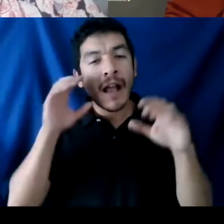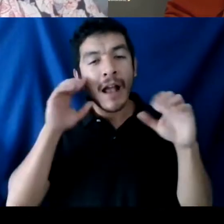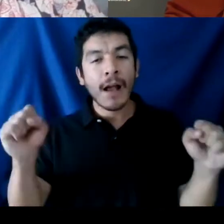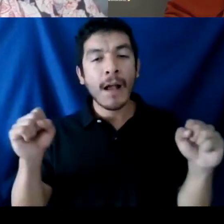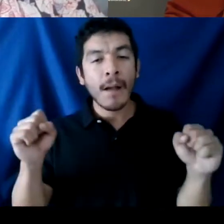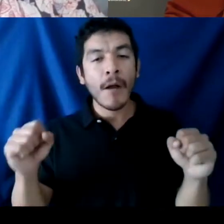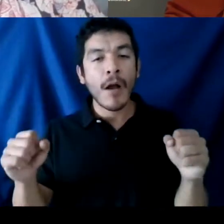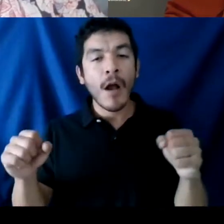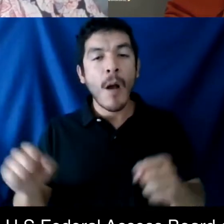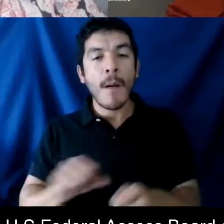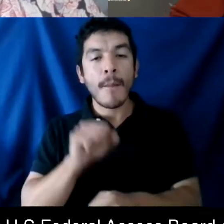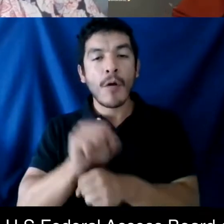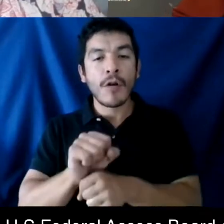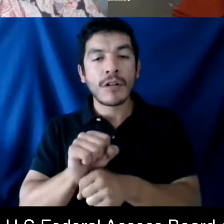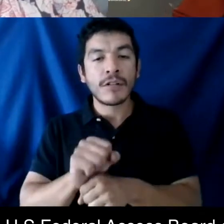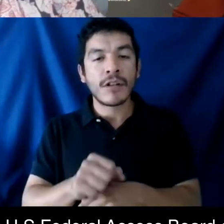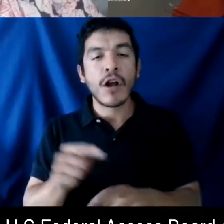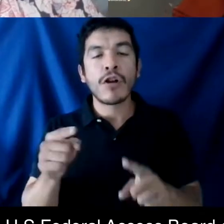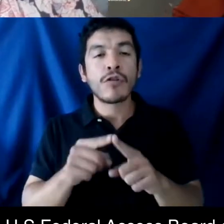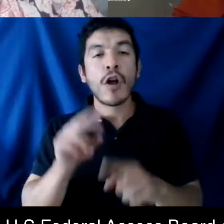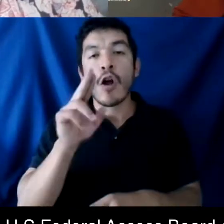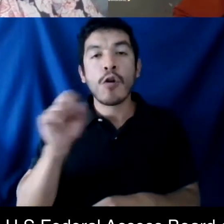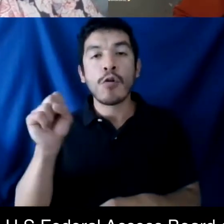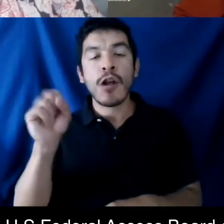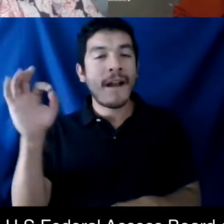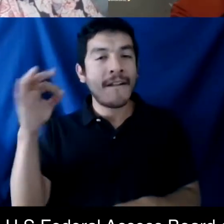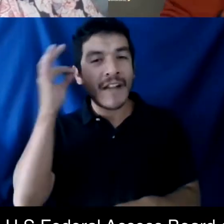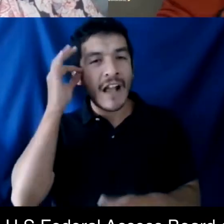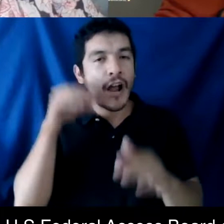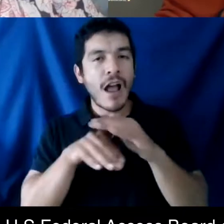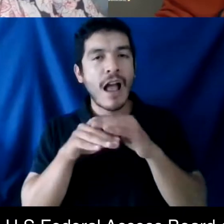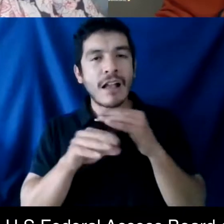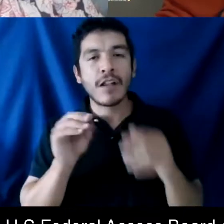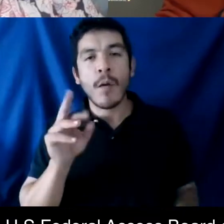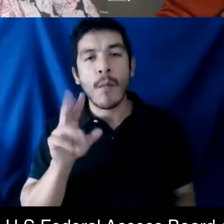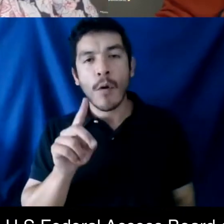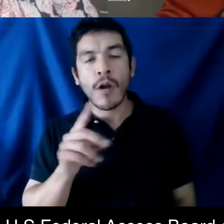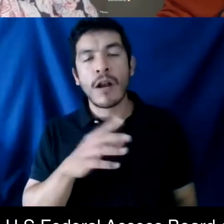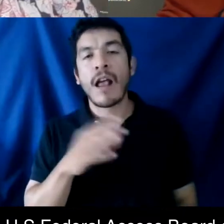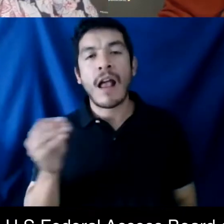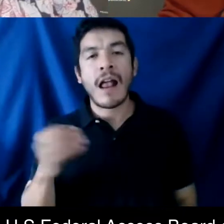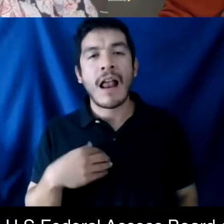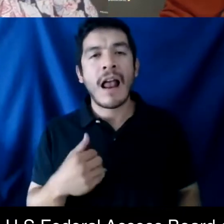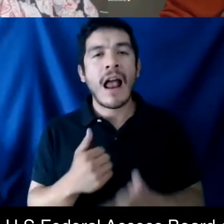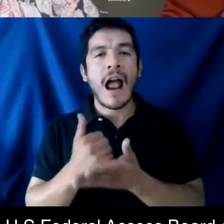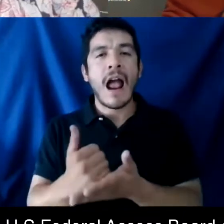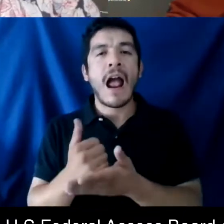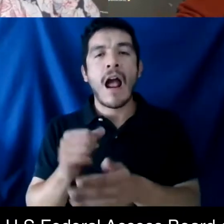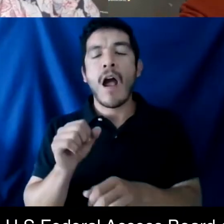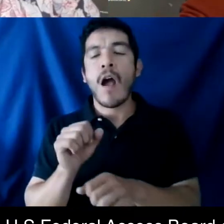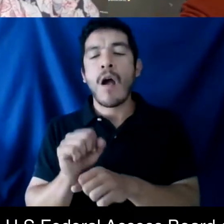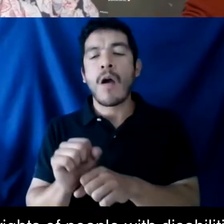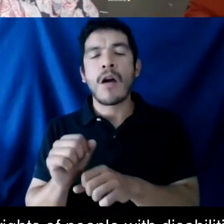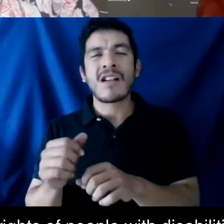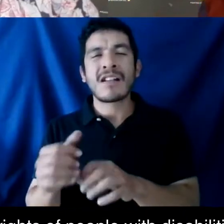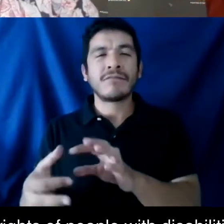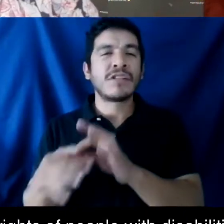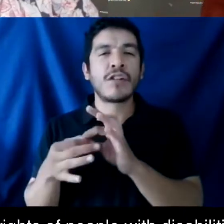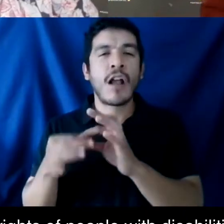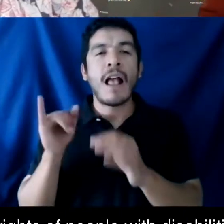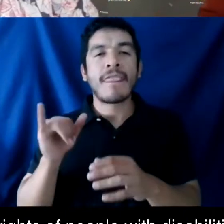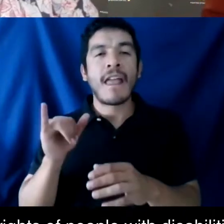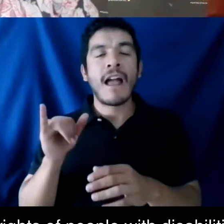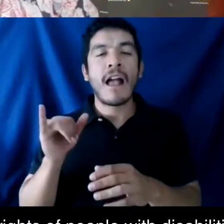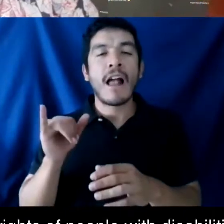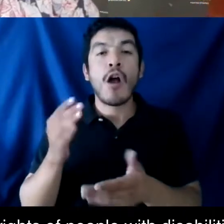appointee to the U.S. Federal Access Board, and I helped negotiate the UN Convention on the Rights of